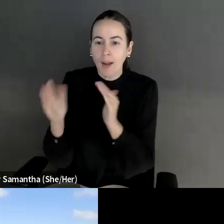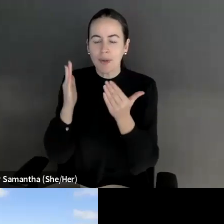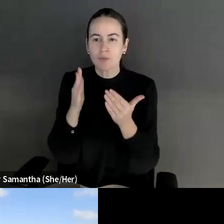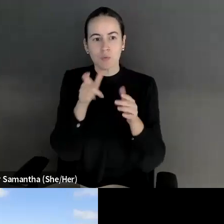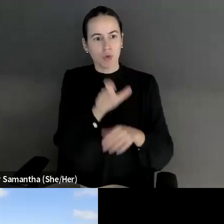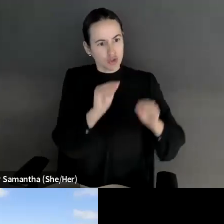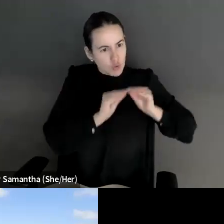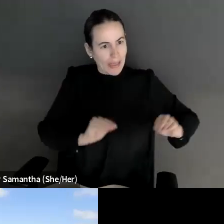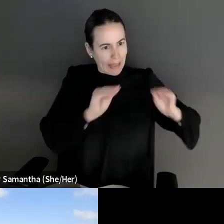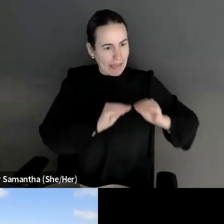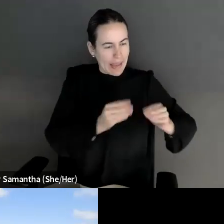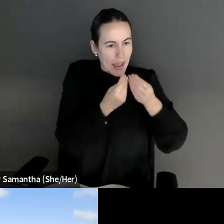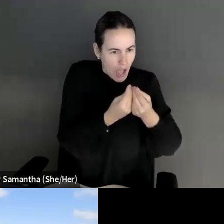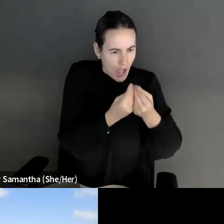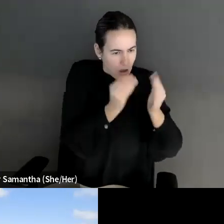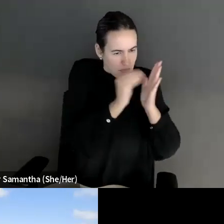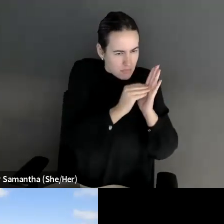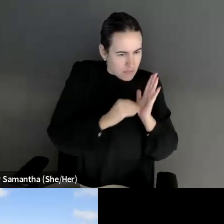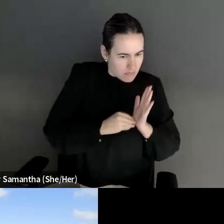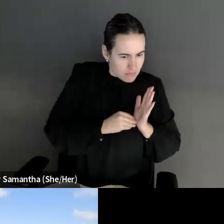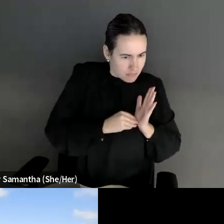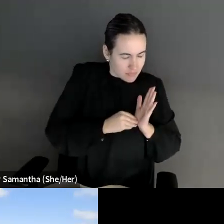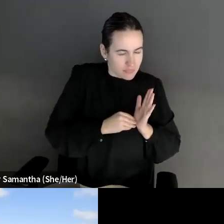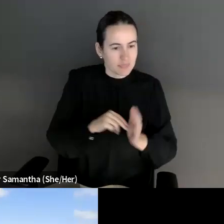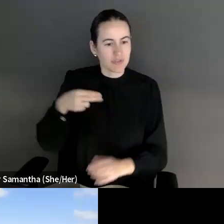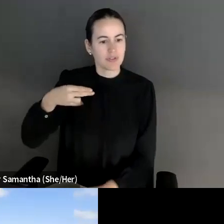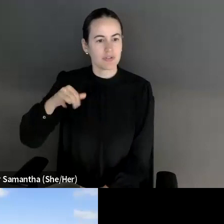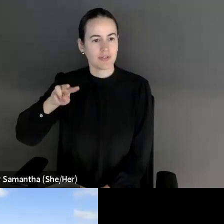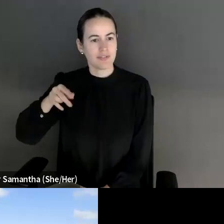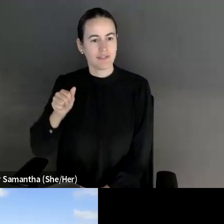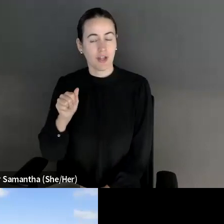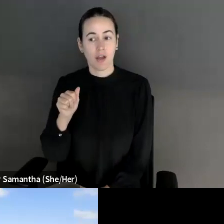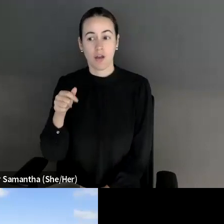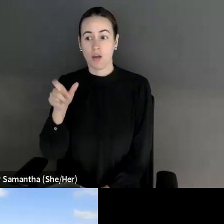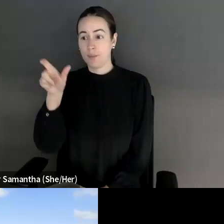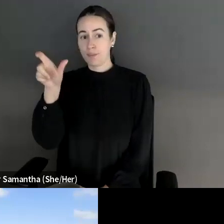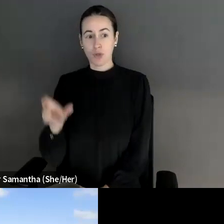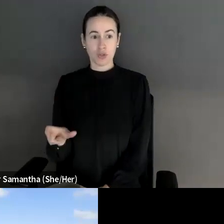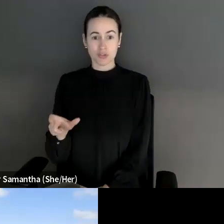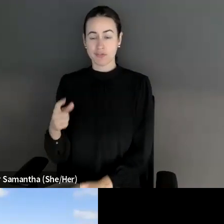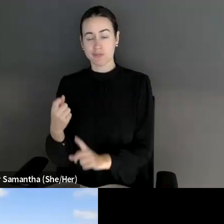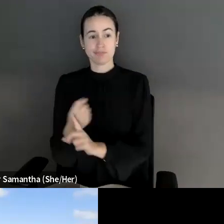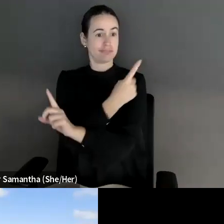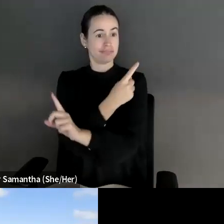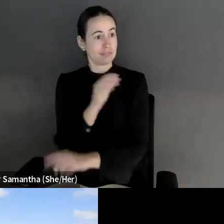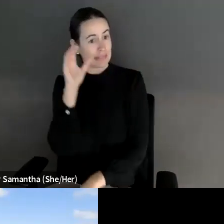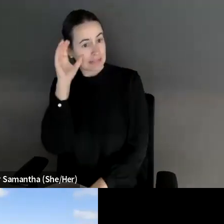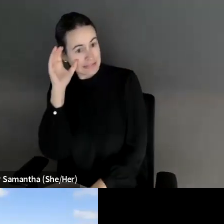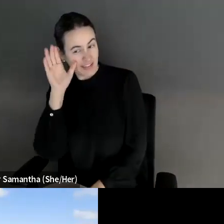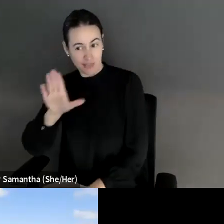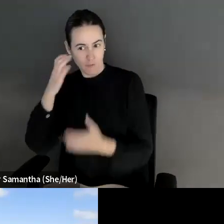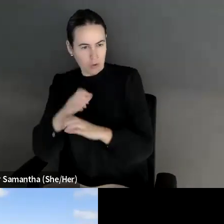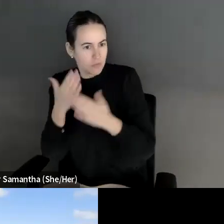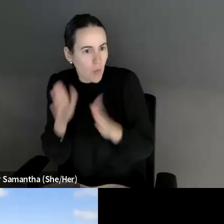I think innocent listeners, you don't know what they focus on. So they may focus on grammaticality